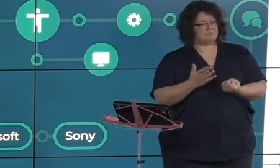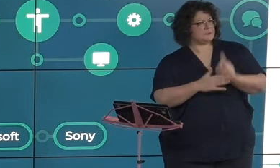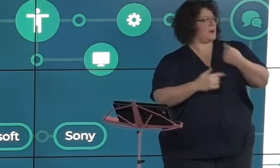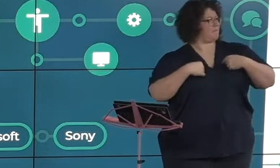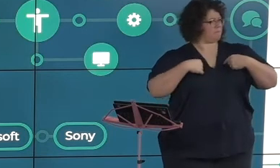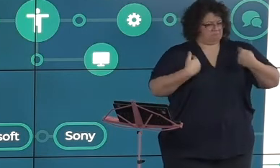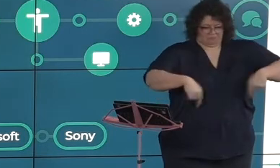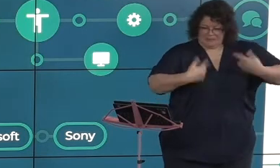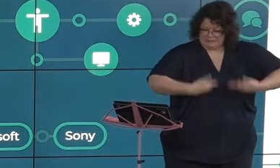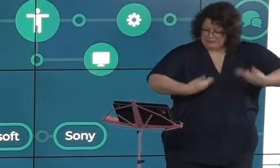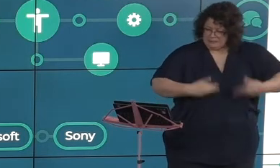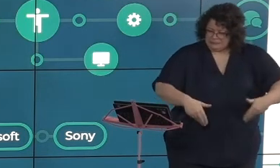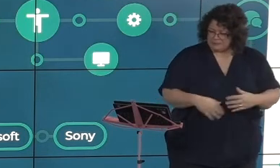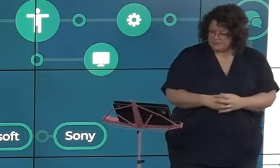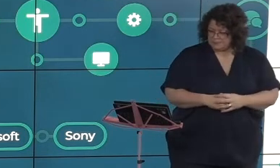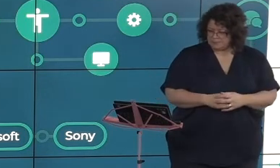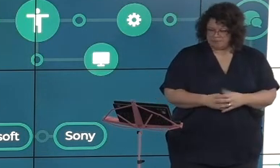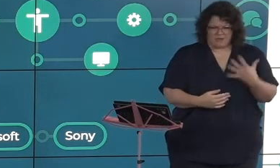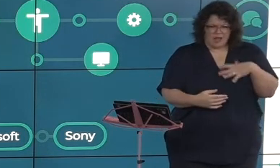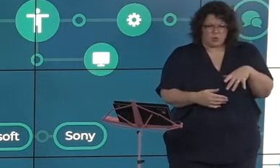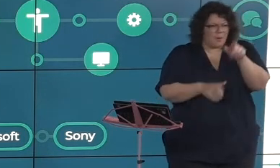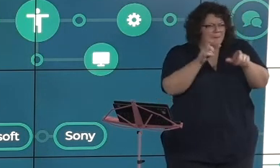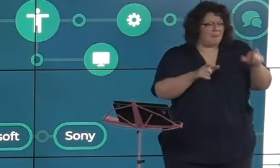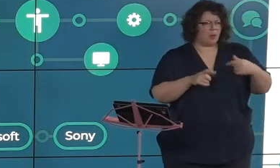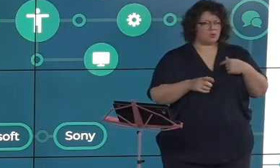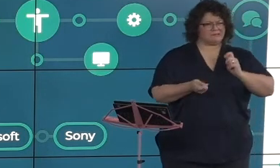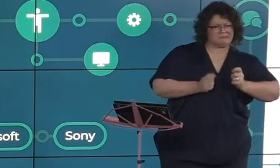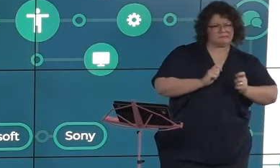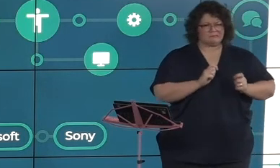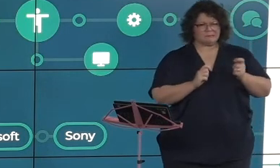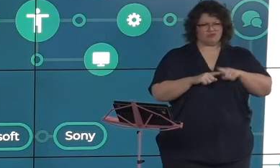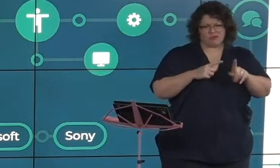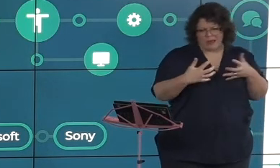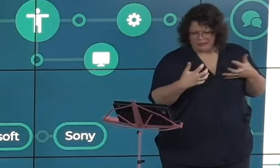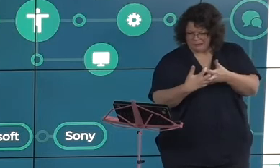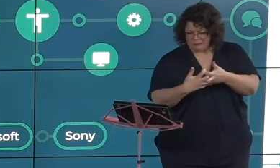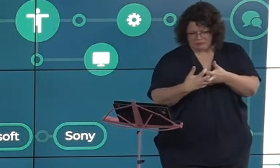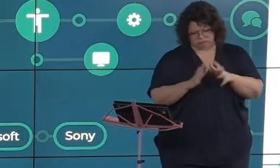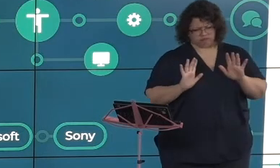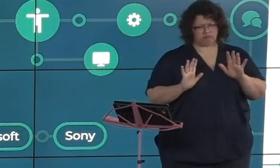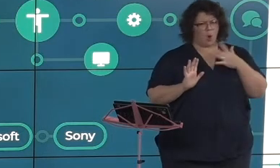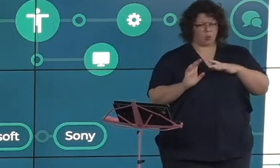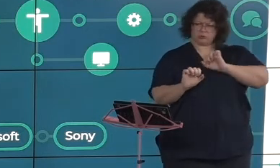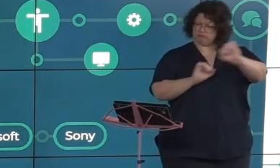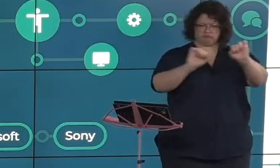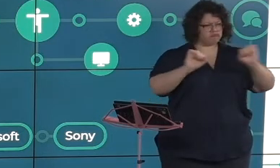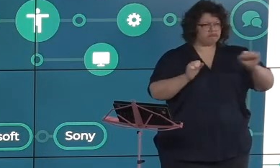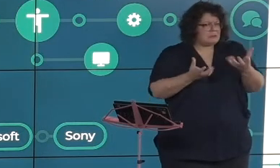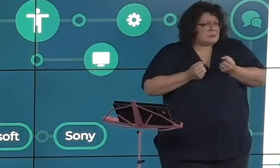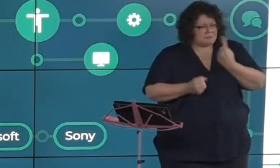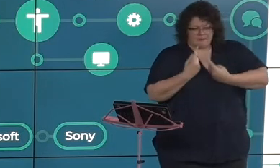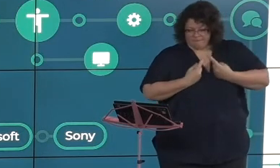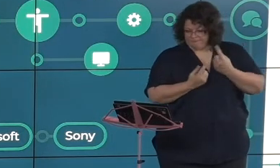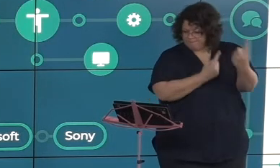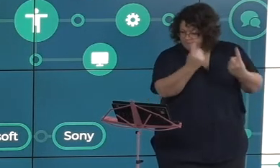we? I want us all to belong, just as we are. I may not be a technologist, but I have a big heart, and I think